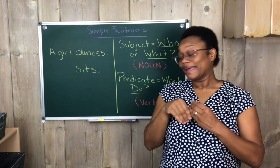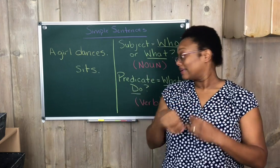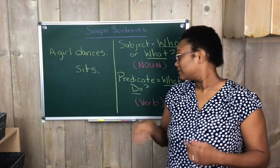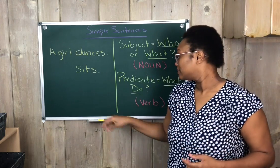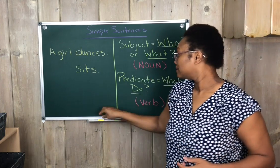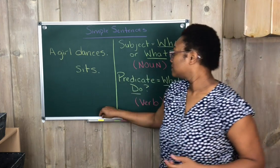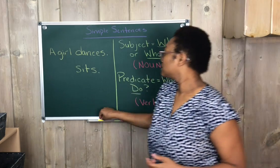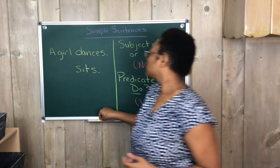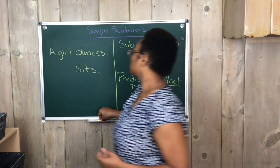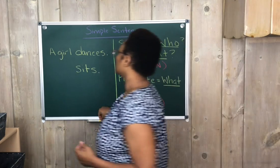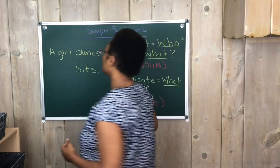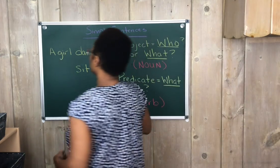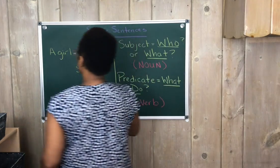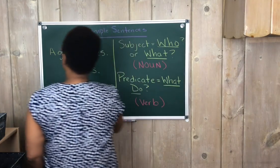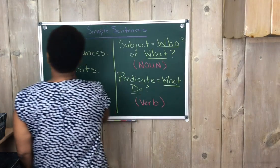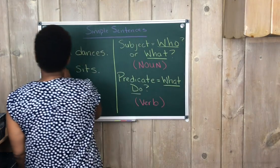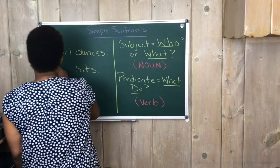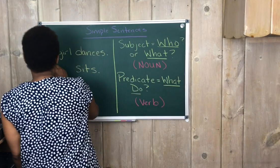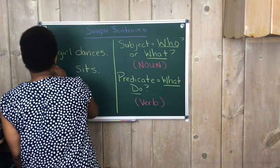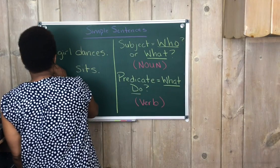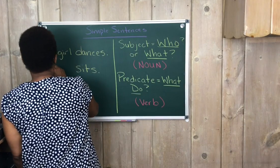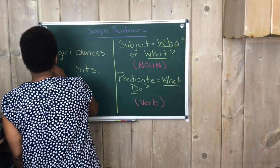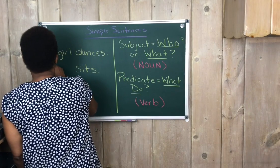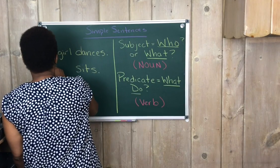So I would have to add the subject.